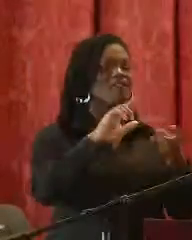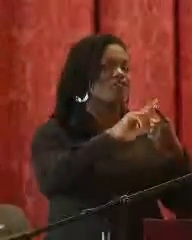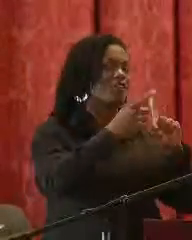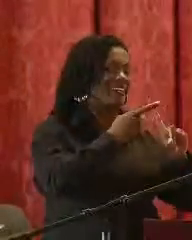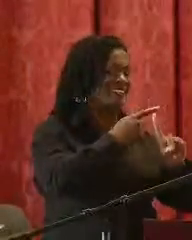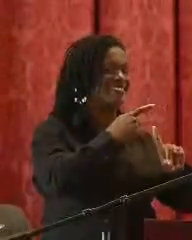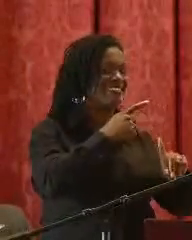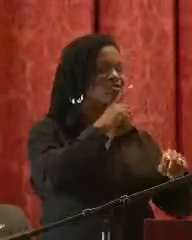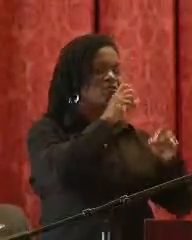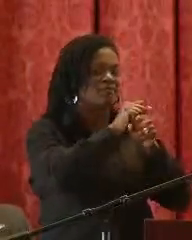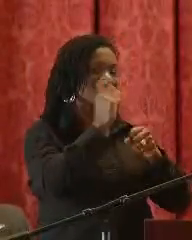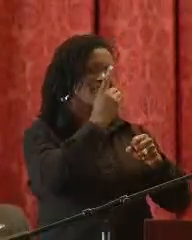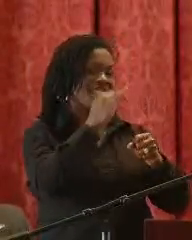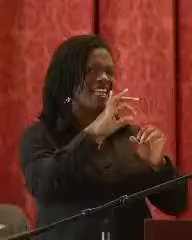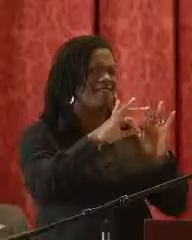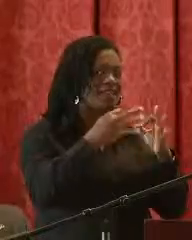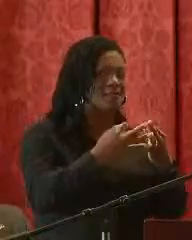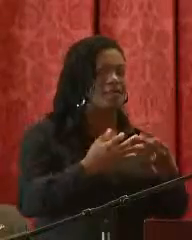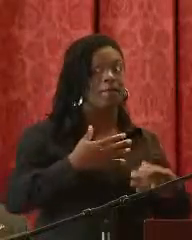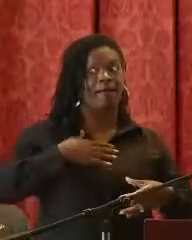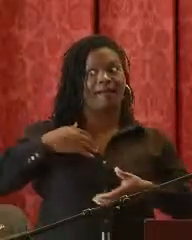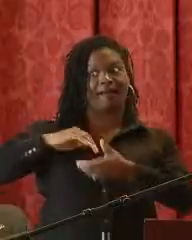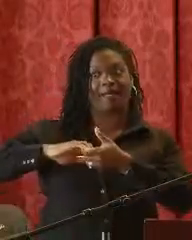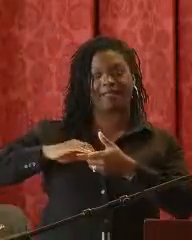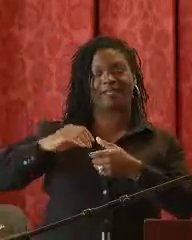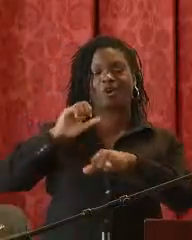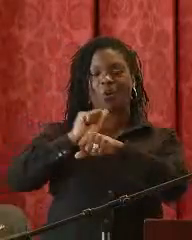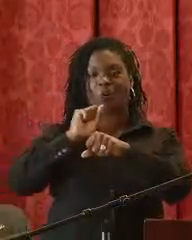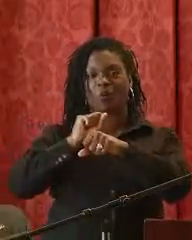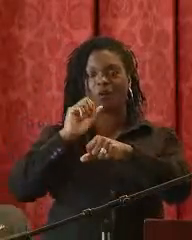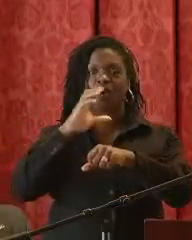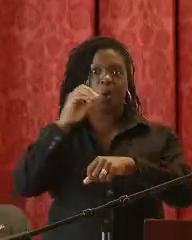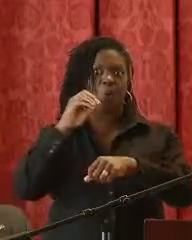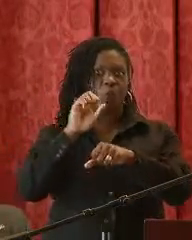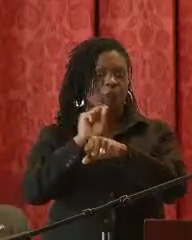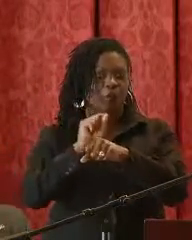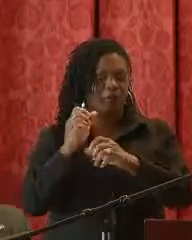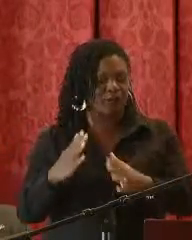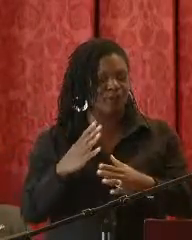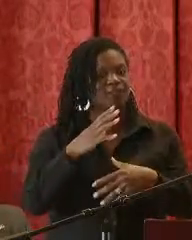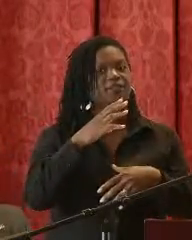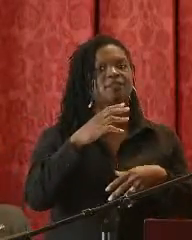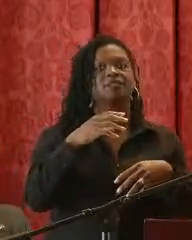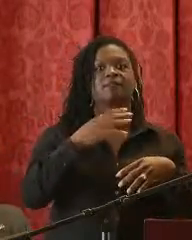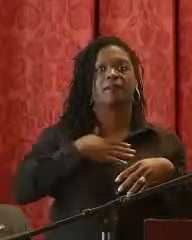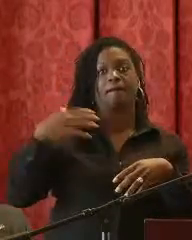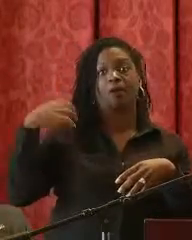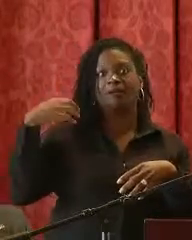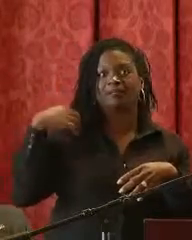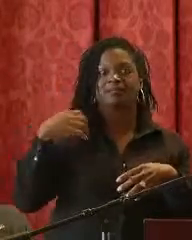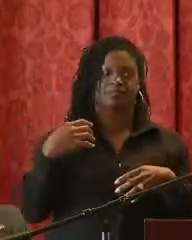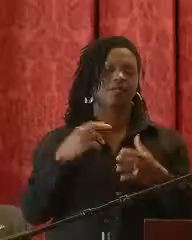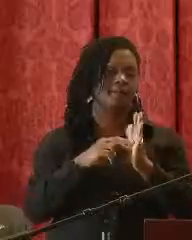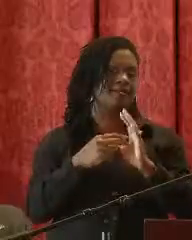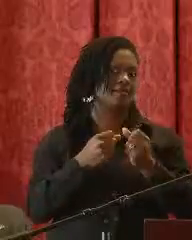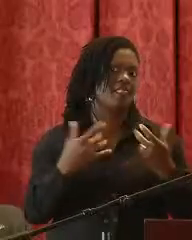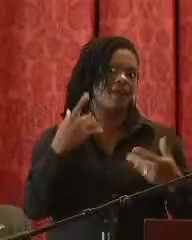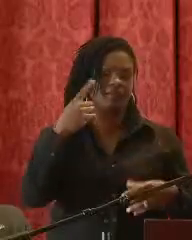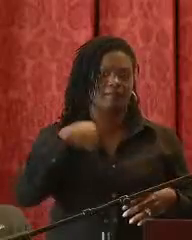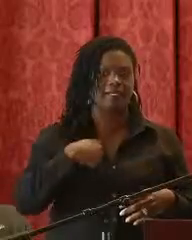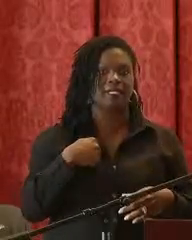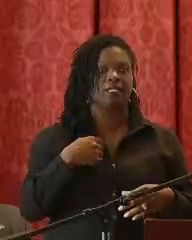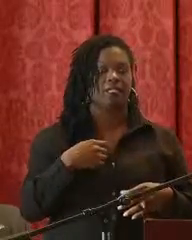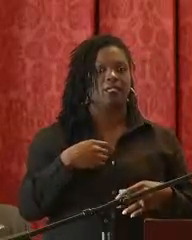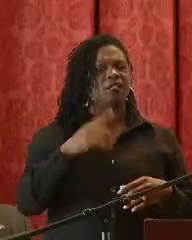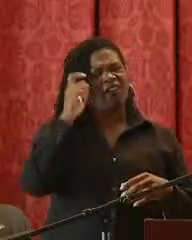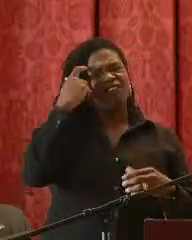My colleagues, my bosses, thank you for coming. This really means a lot to me. The governor, of course, had to leave,